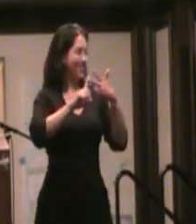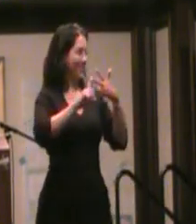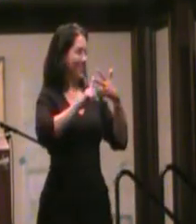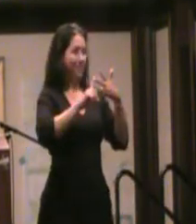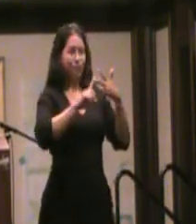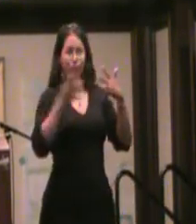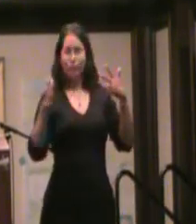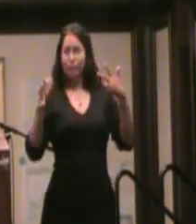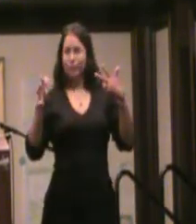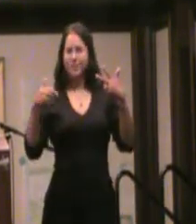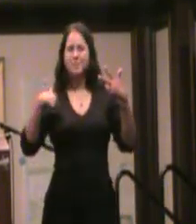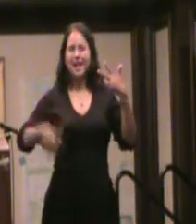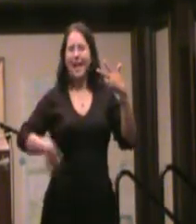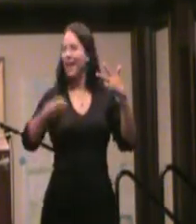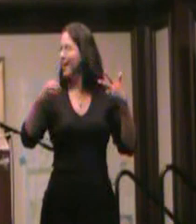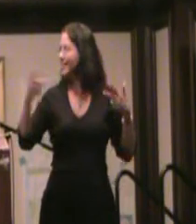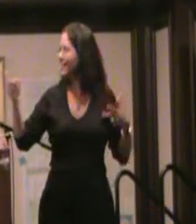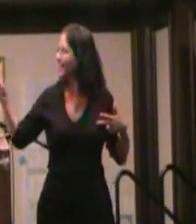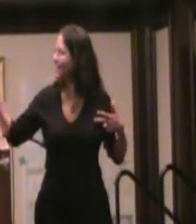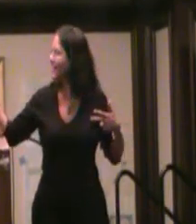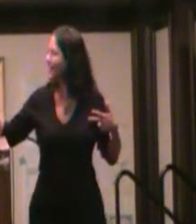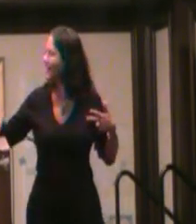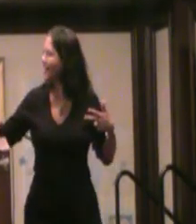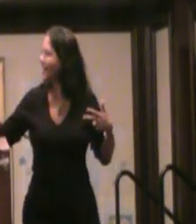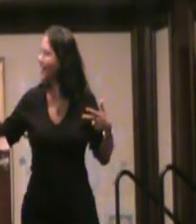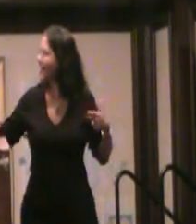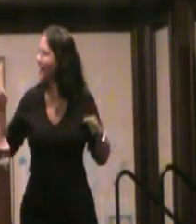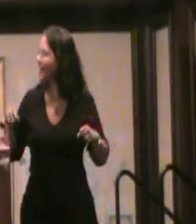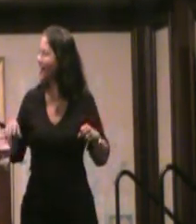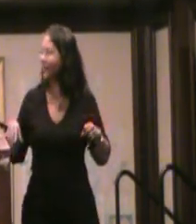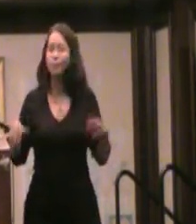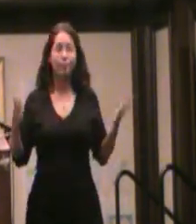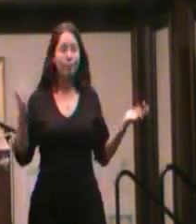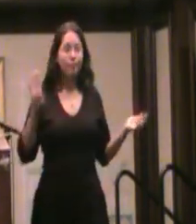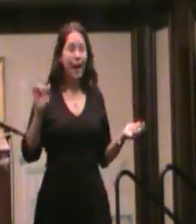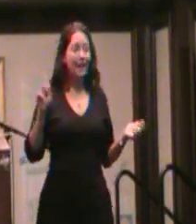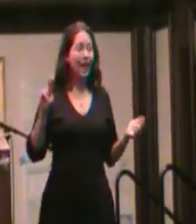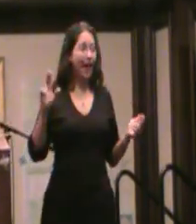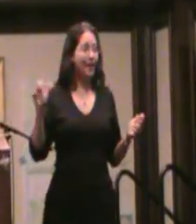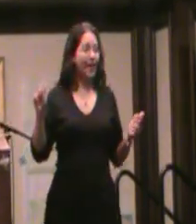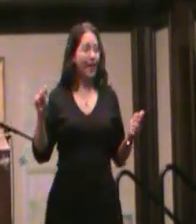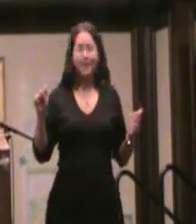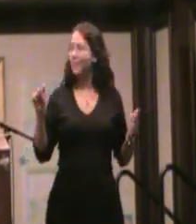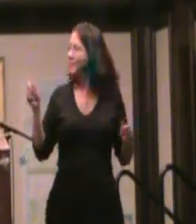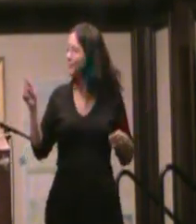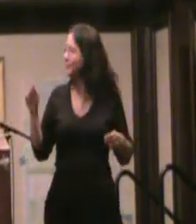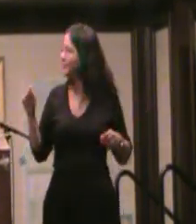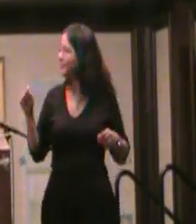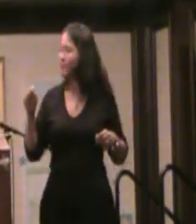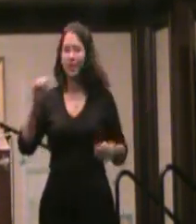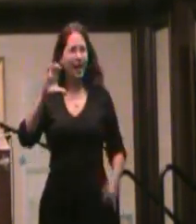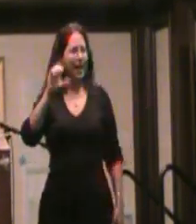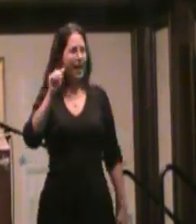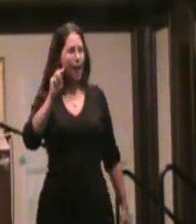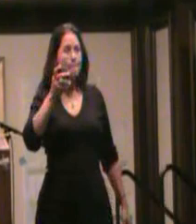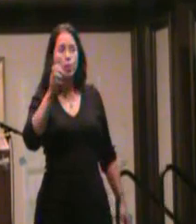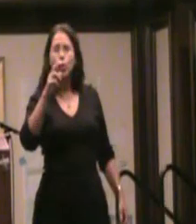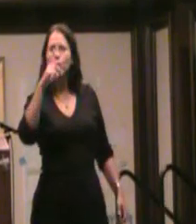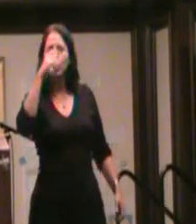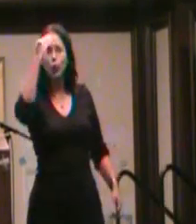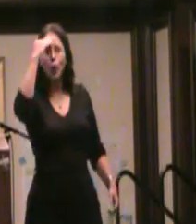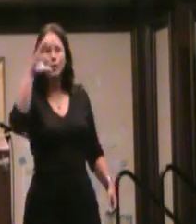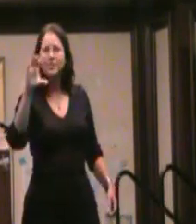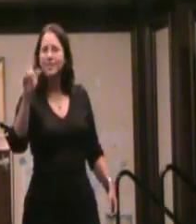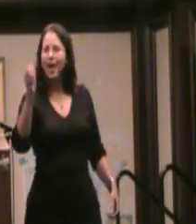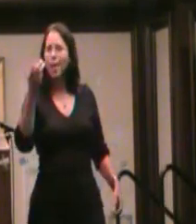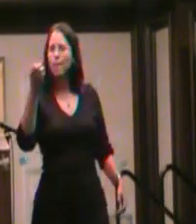Is that it? Well, let me give you my answer. Banana, even. Banano, plátano, cambur. Anybody know